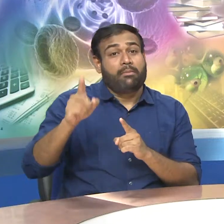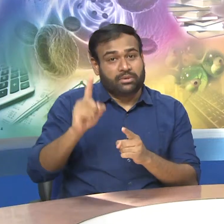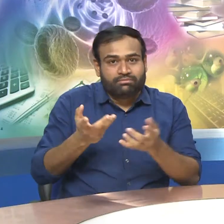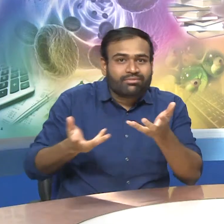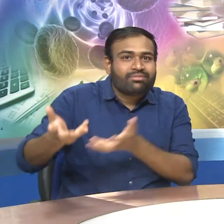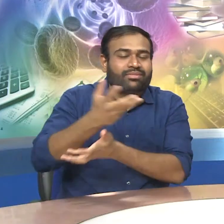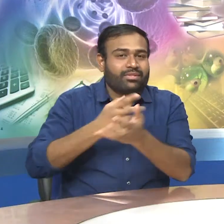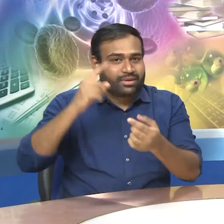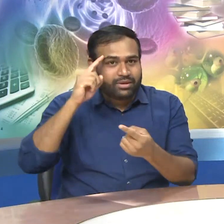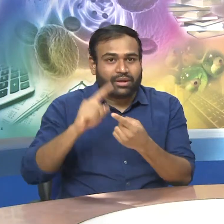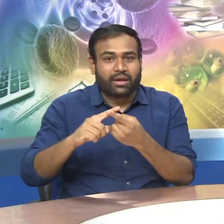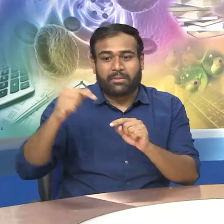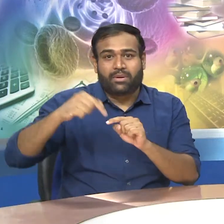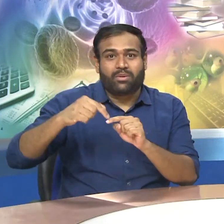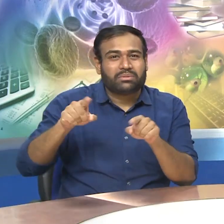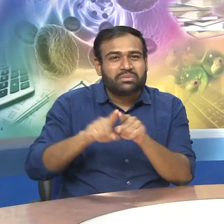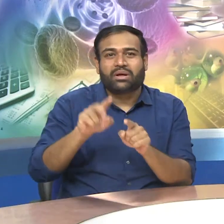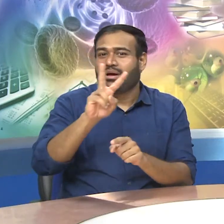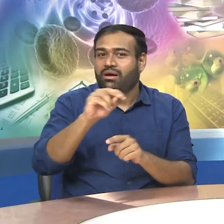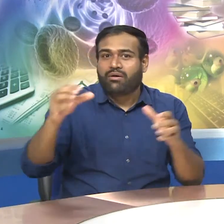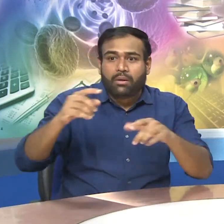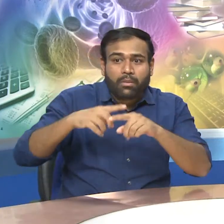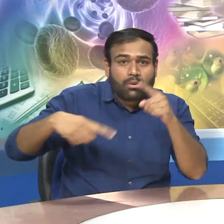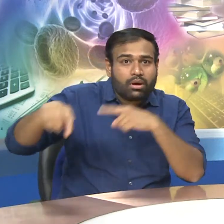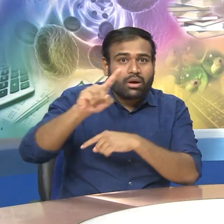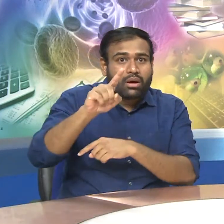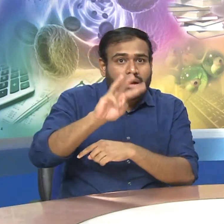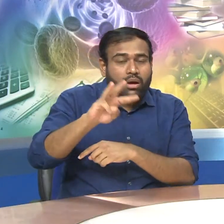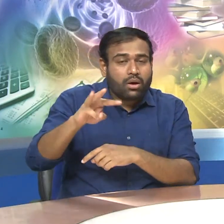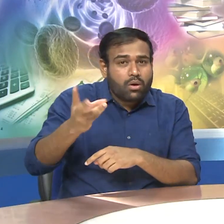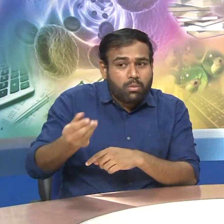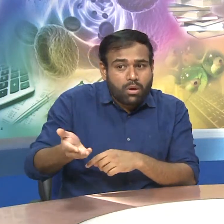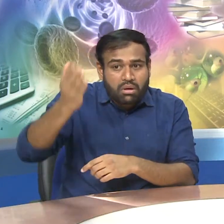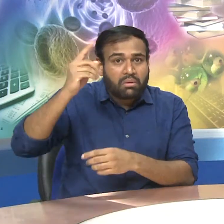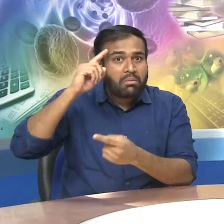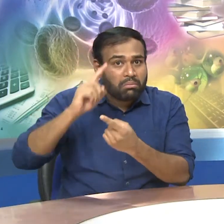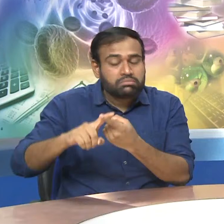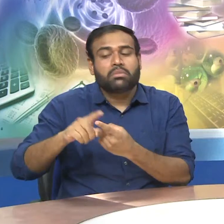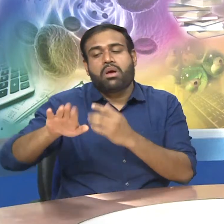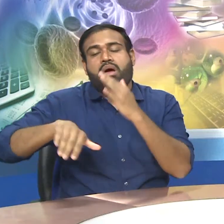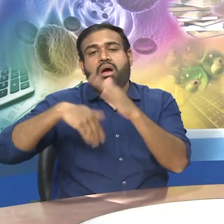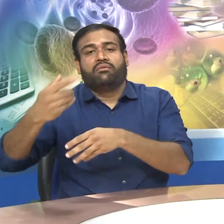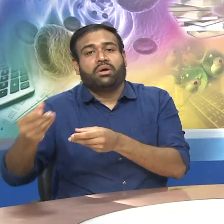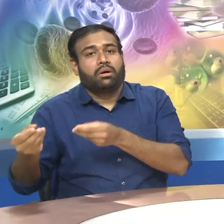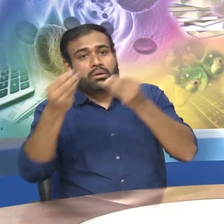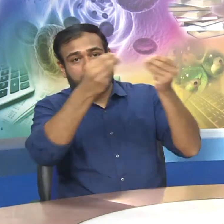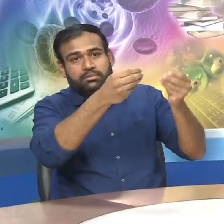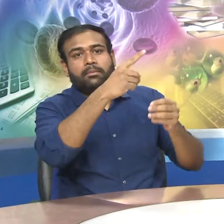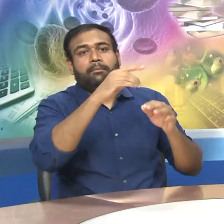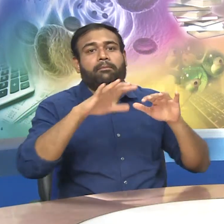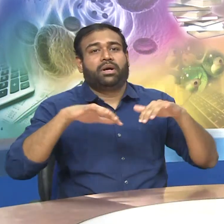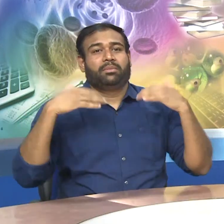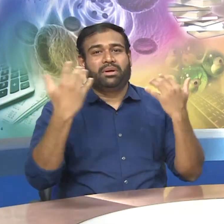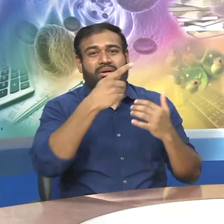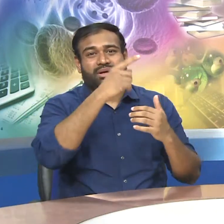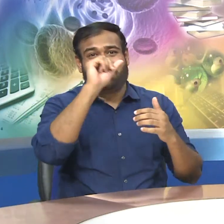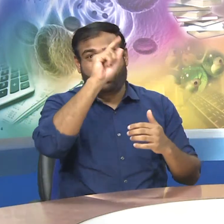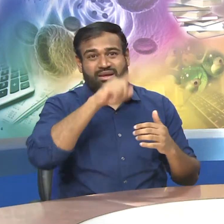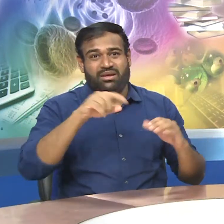similar majority and send it to Parliament. In this situation, Parliament